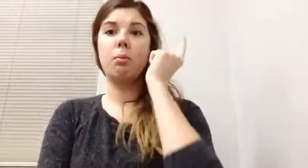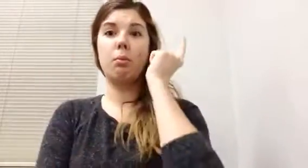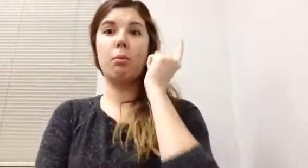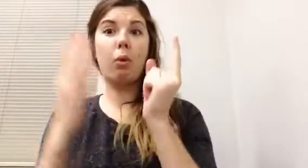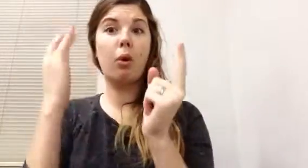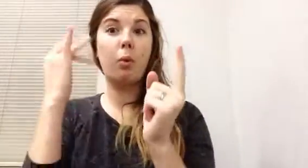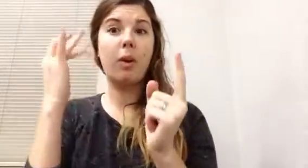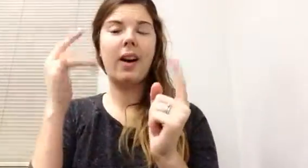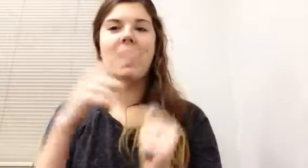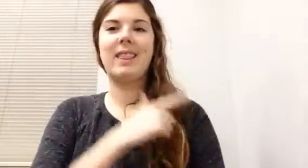got like a whole section of society